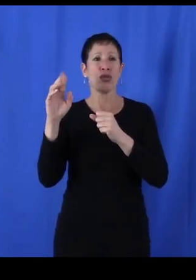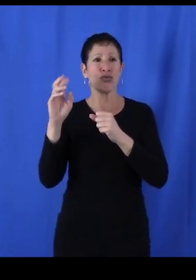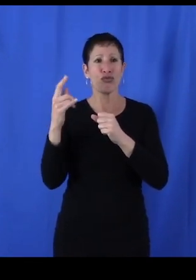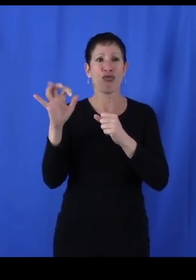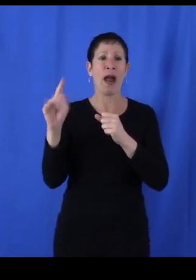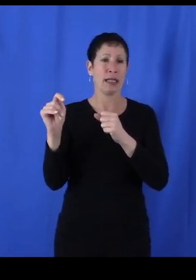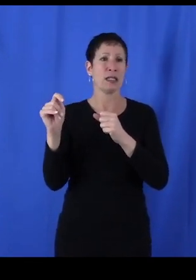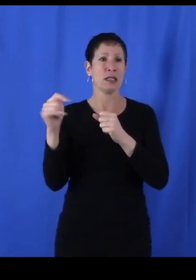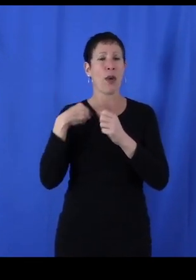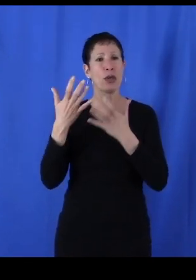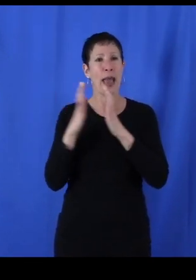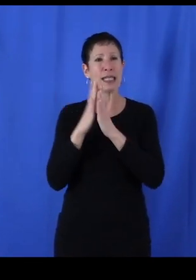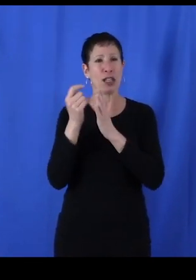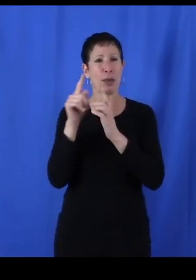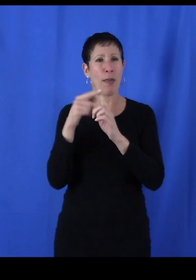segregation, maybe.